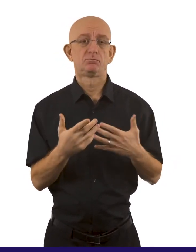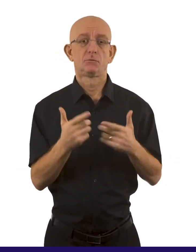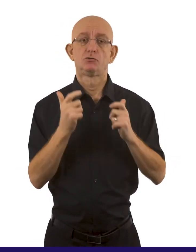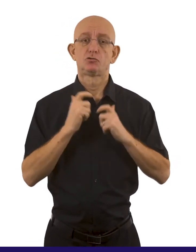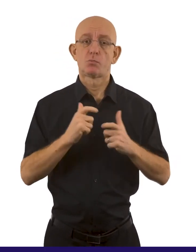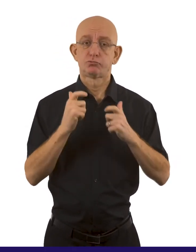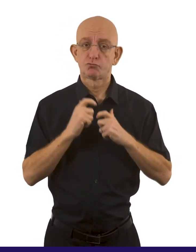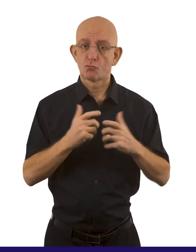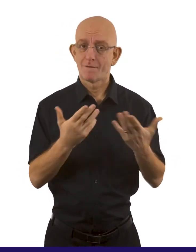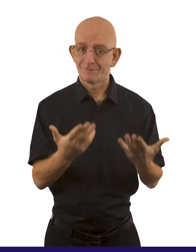social services,